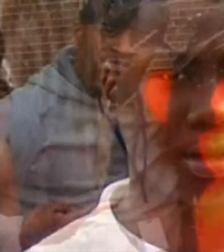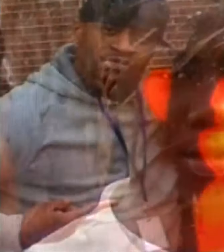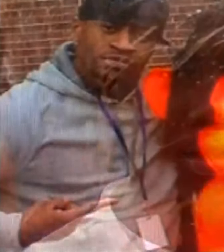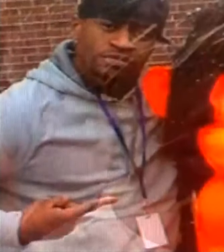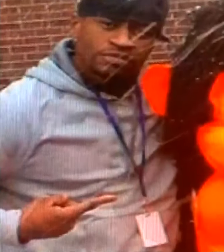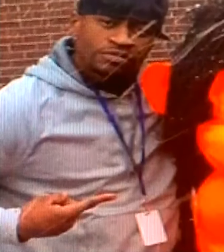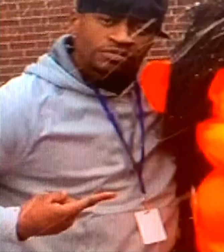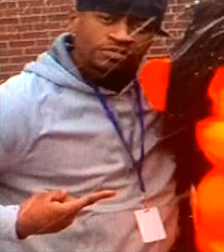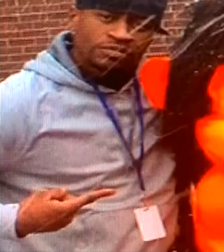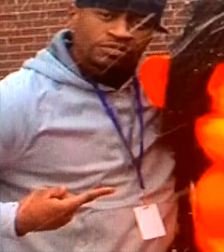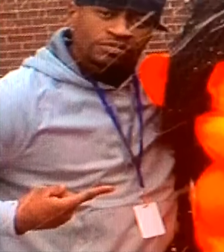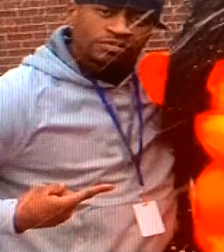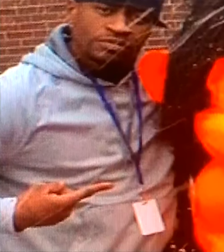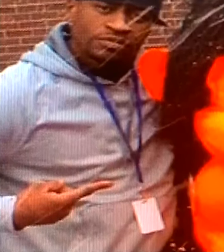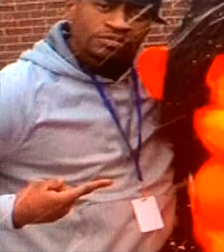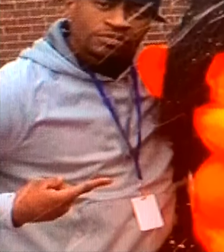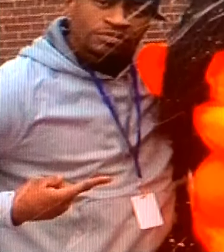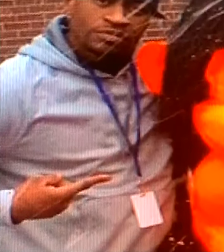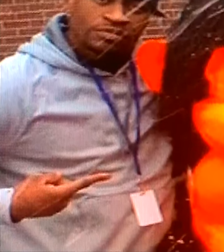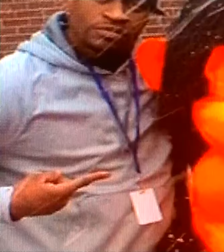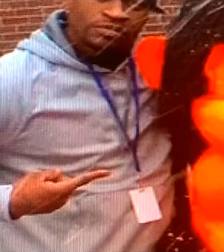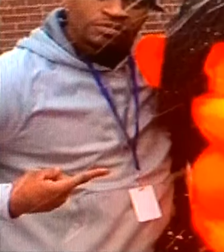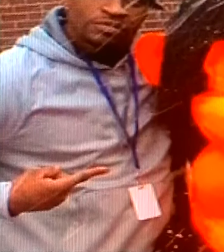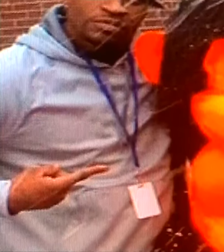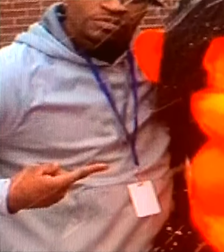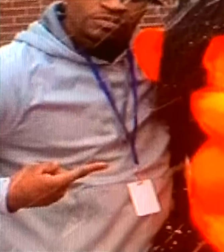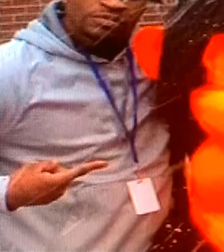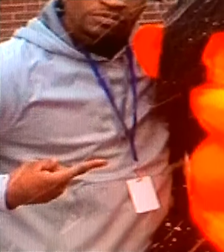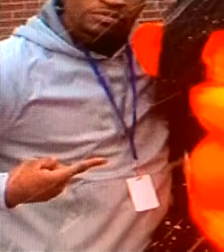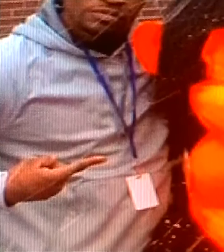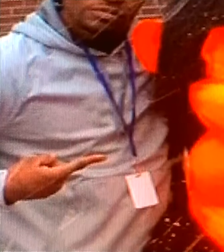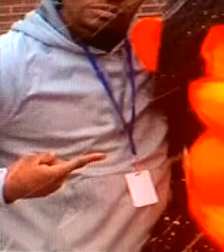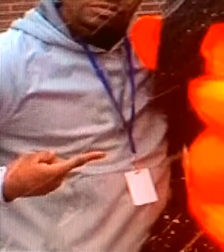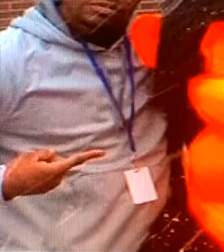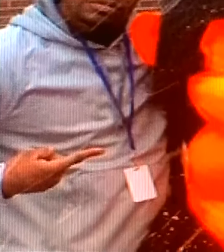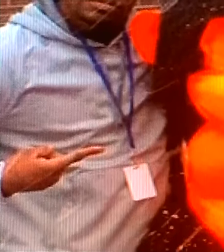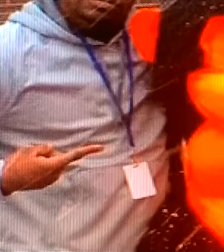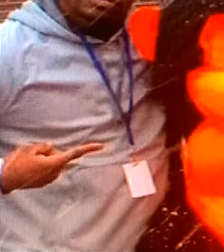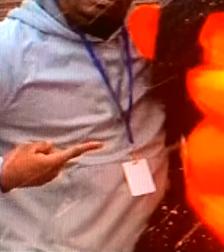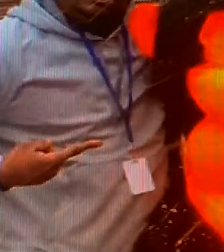right now. Fix what I see